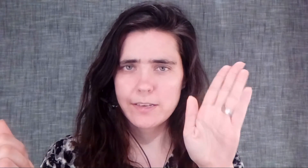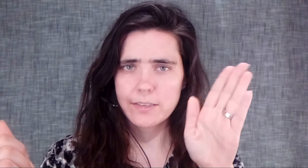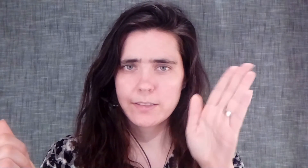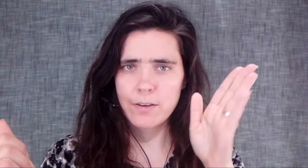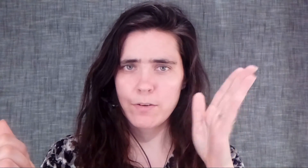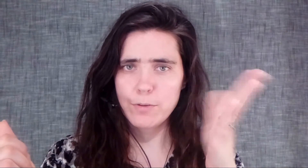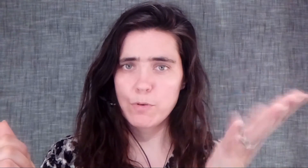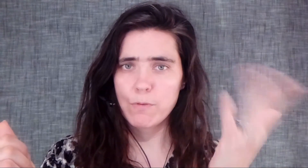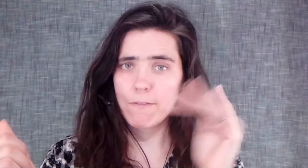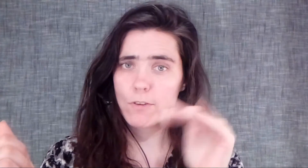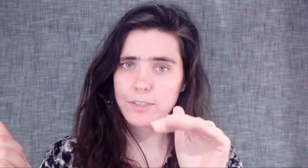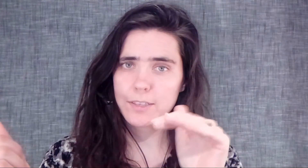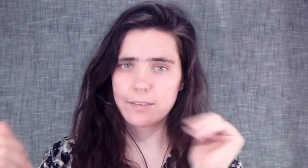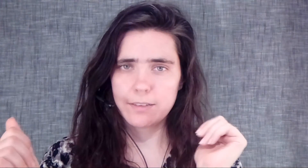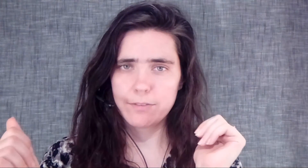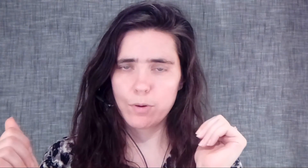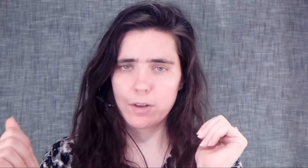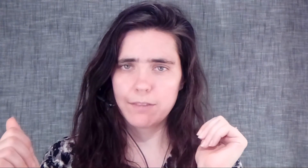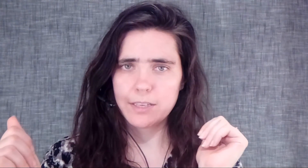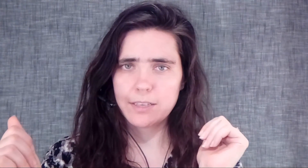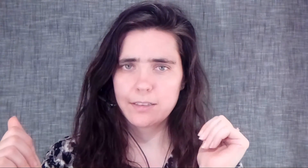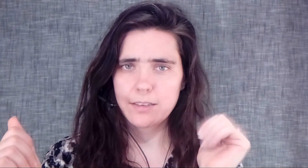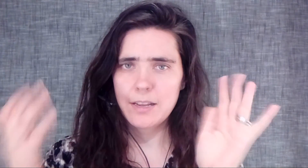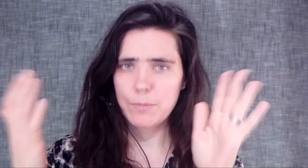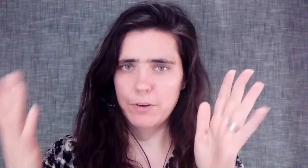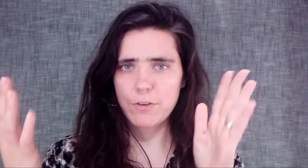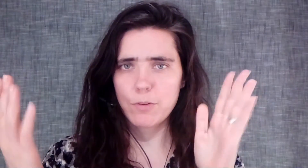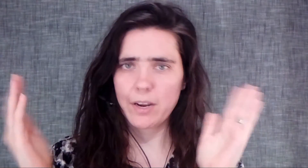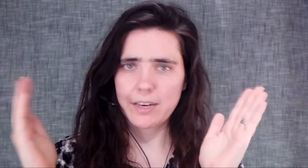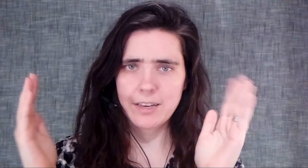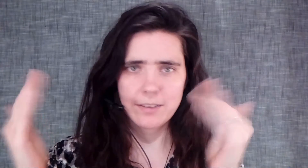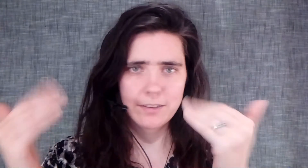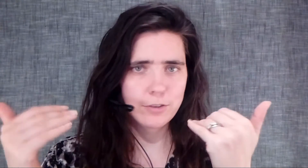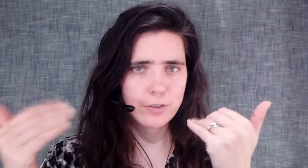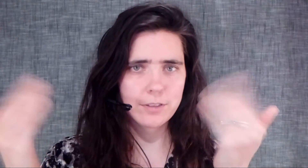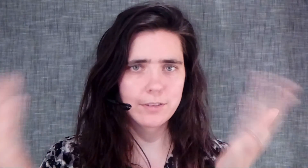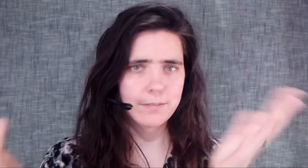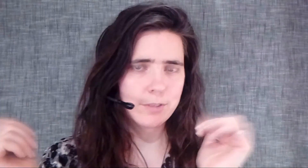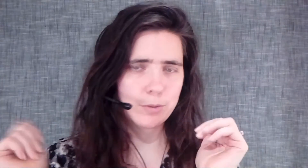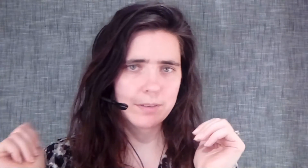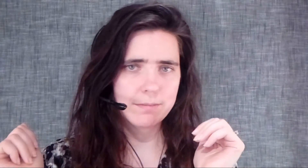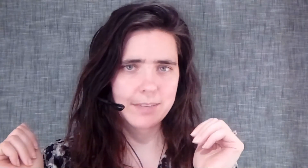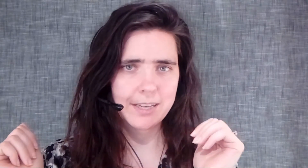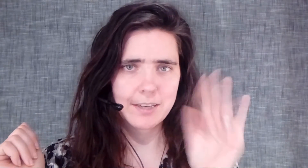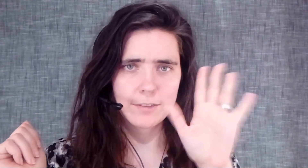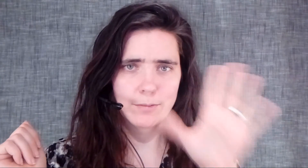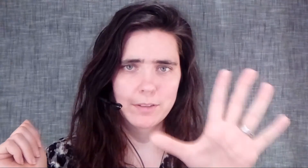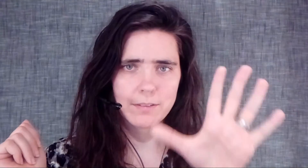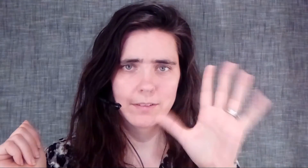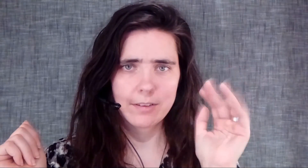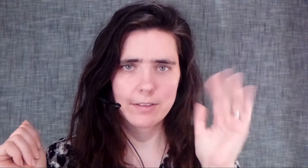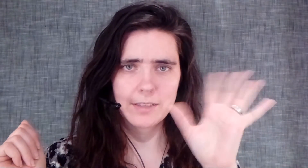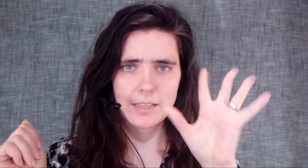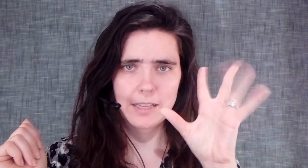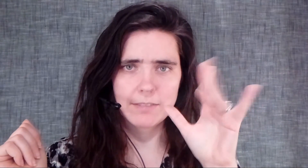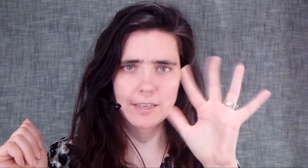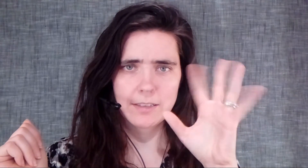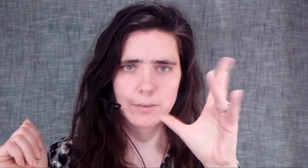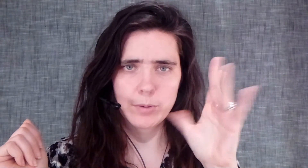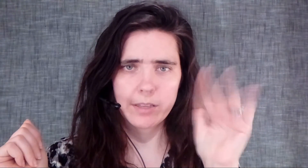So you would reverse it if you are left-handed, but if you're right-handed, you should do it like I do with the left hand doing